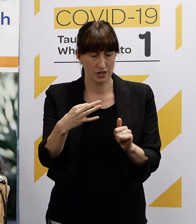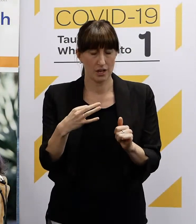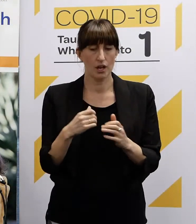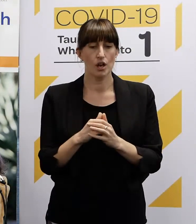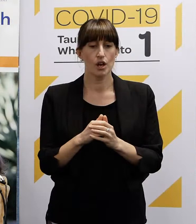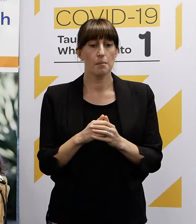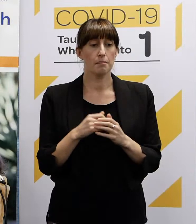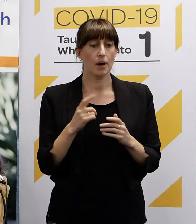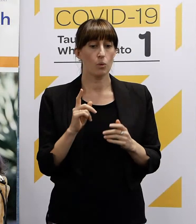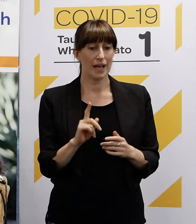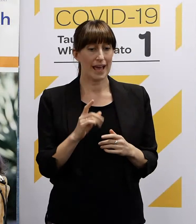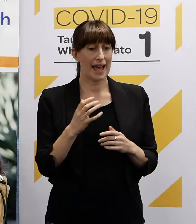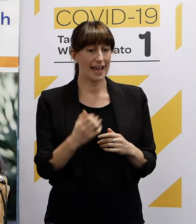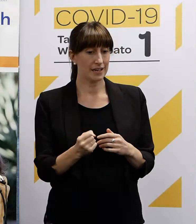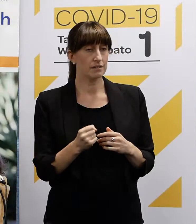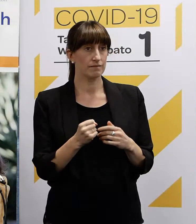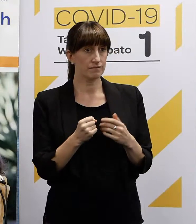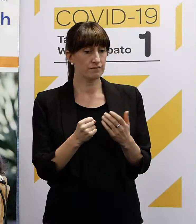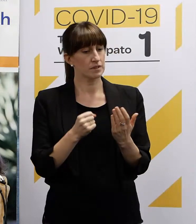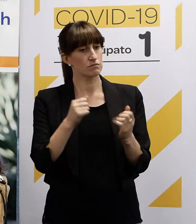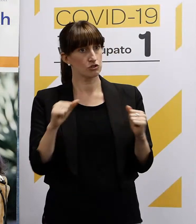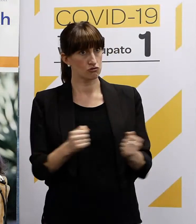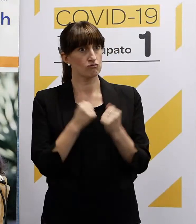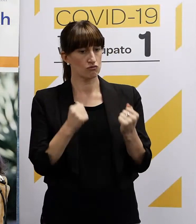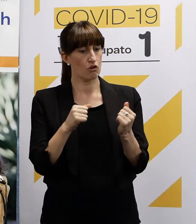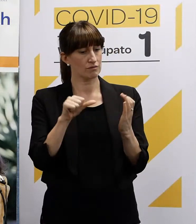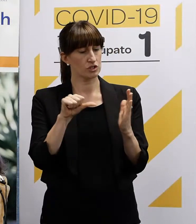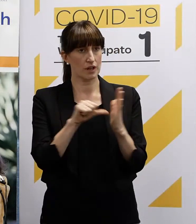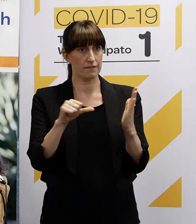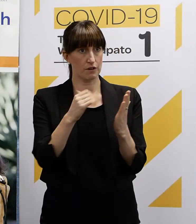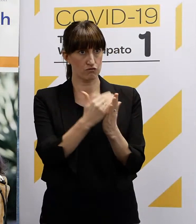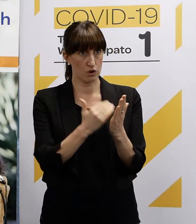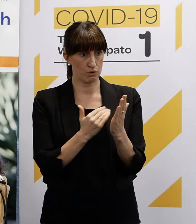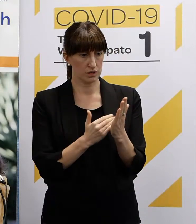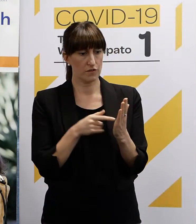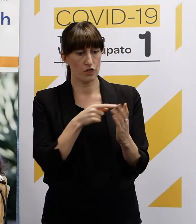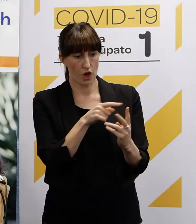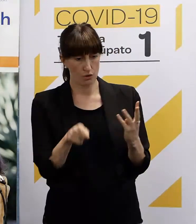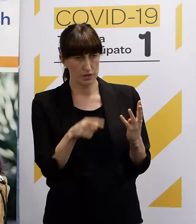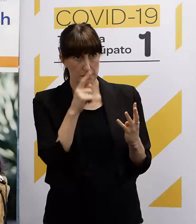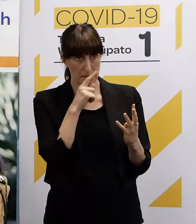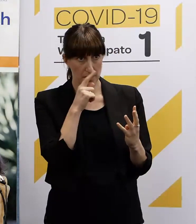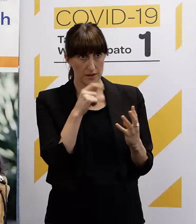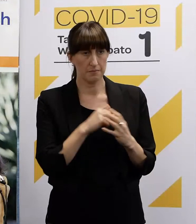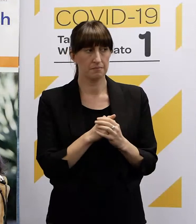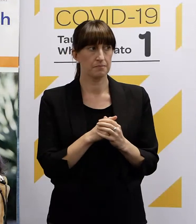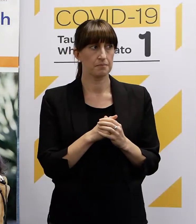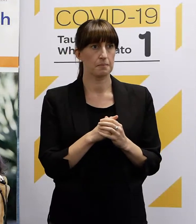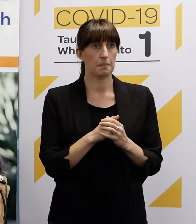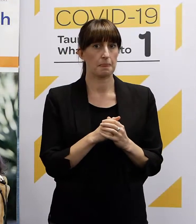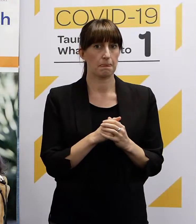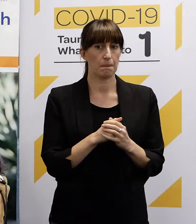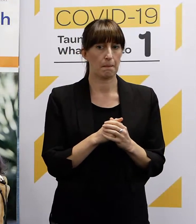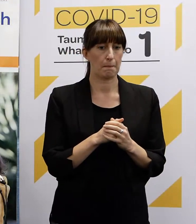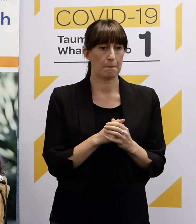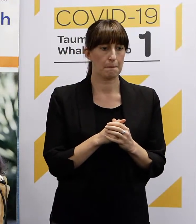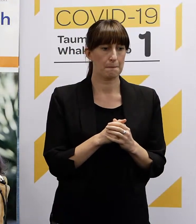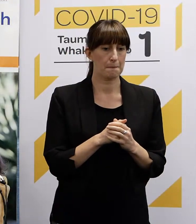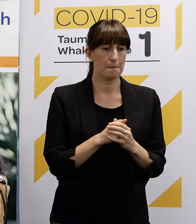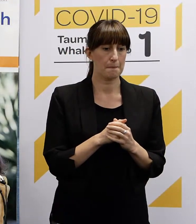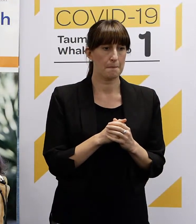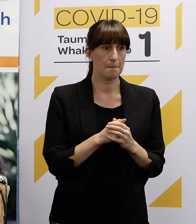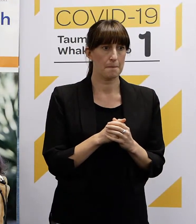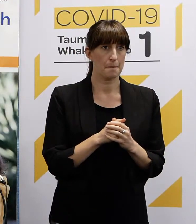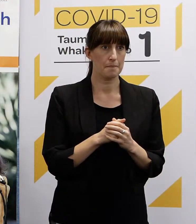prevention control that were wrapped around those applications. Not every application that had come in before the